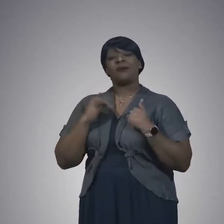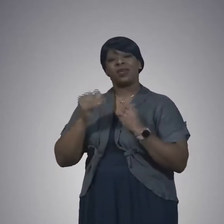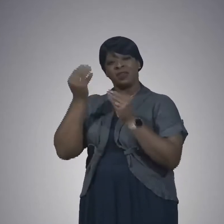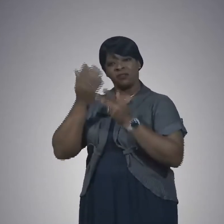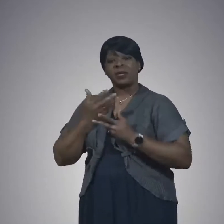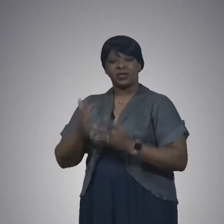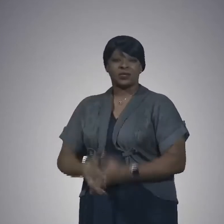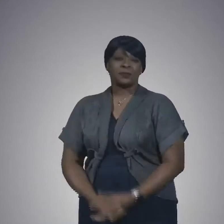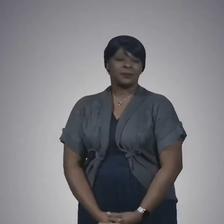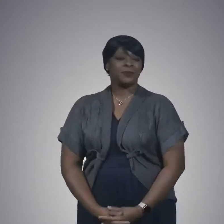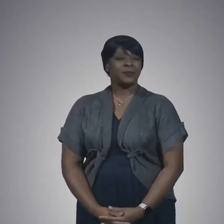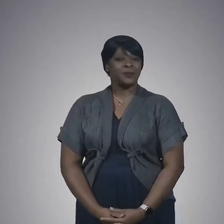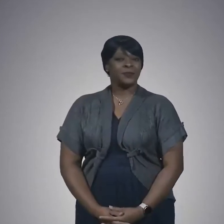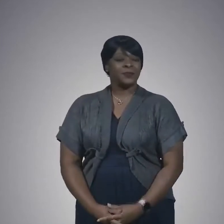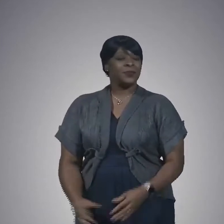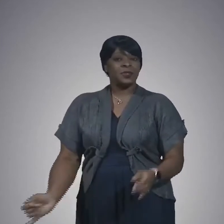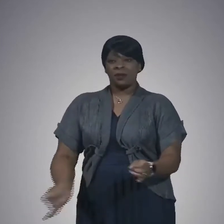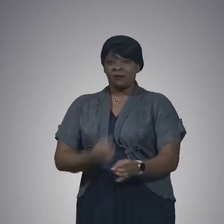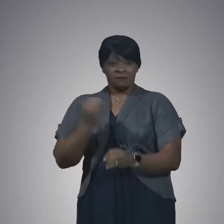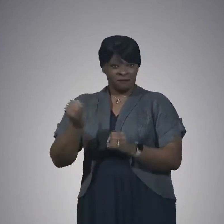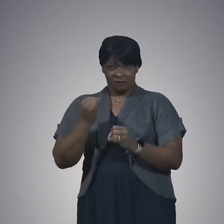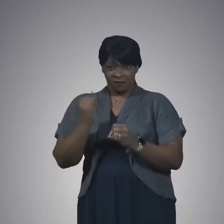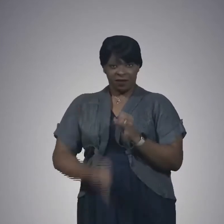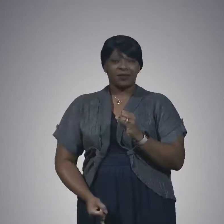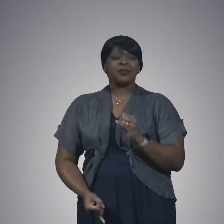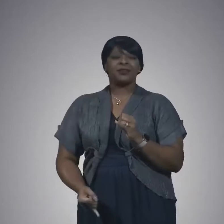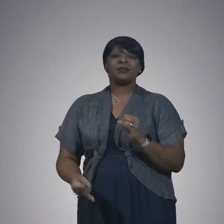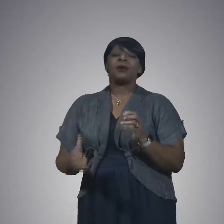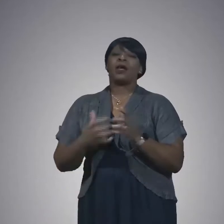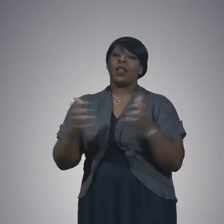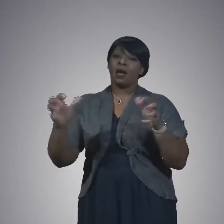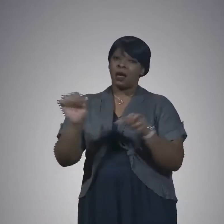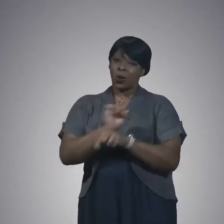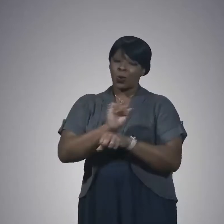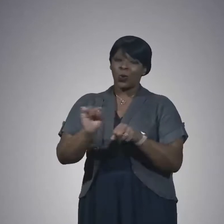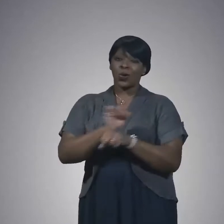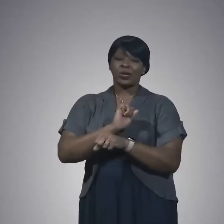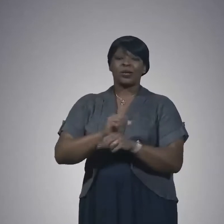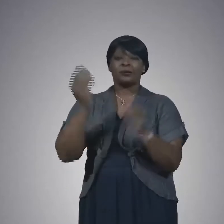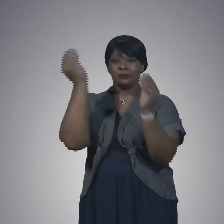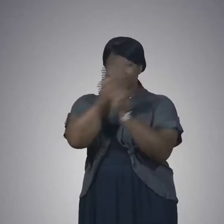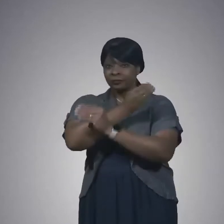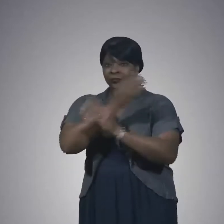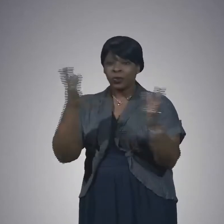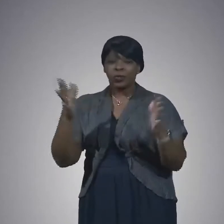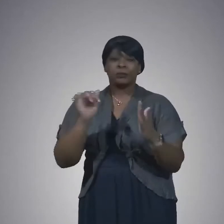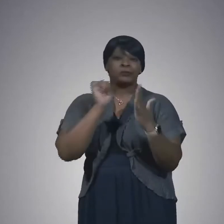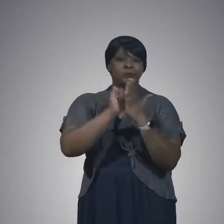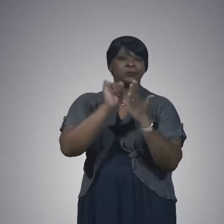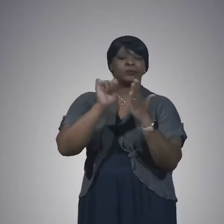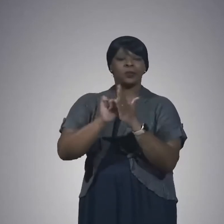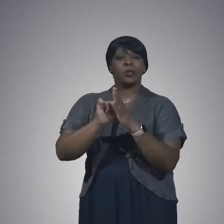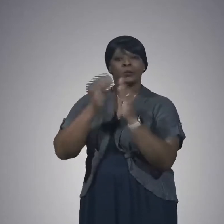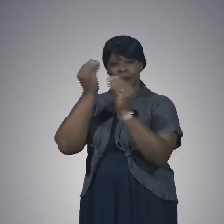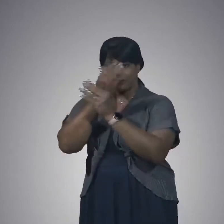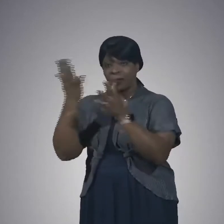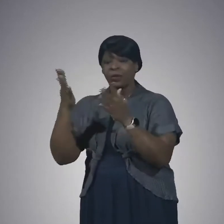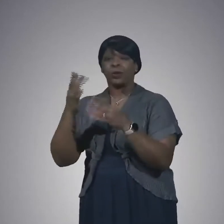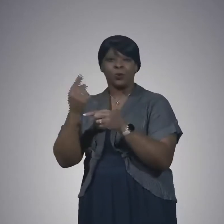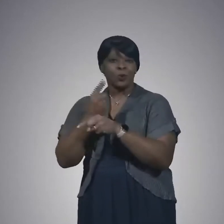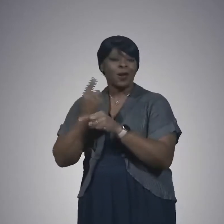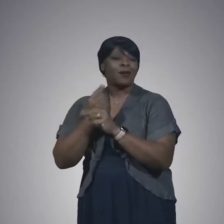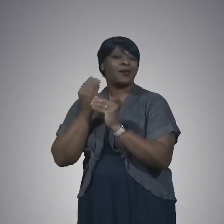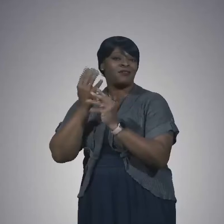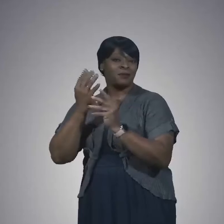guidance. Now, finally, we have done a lot of work to get the word out and to go door to door. Last week, we knocked on